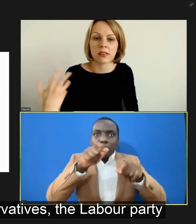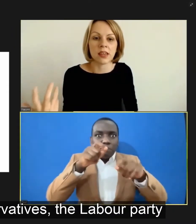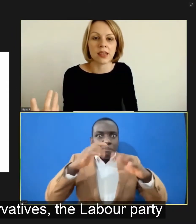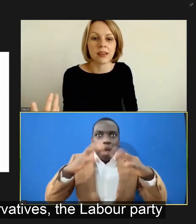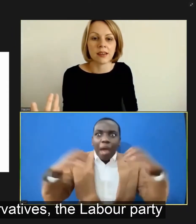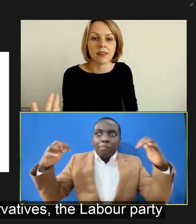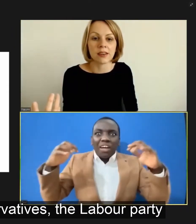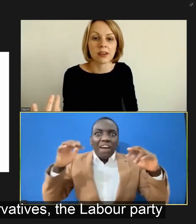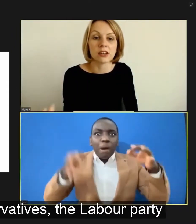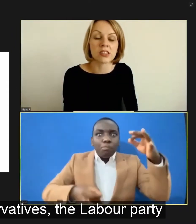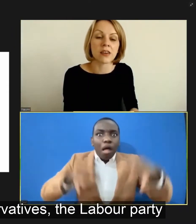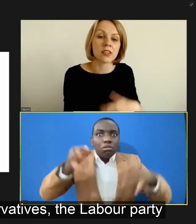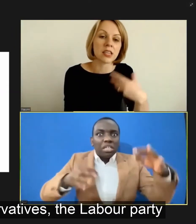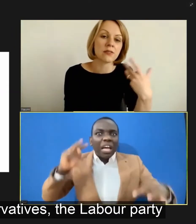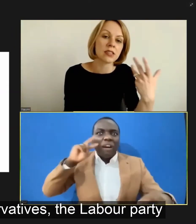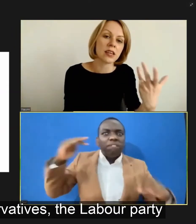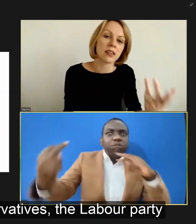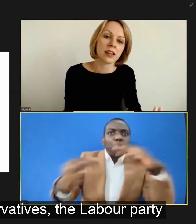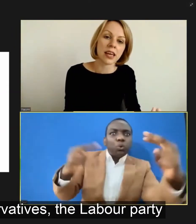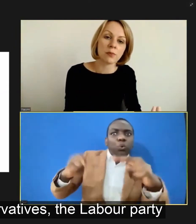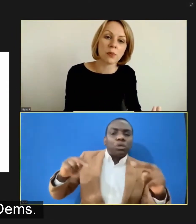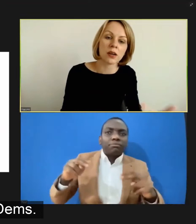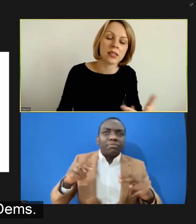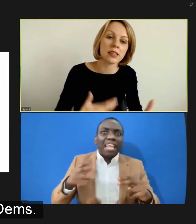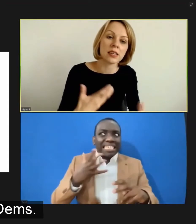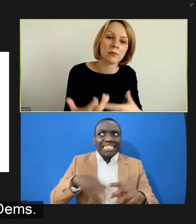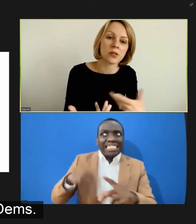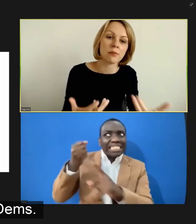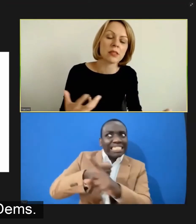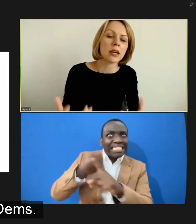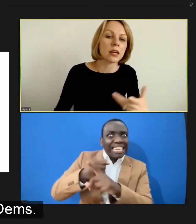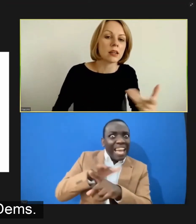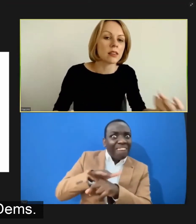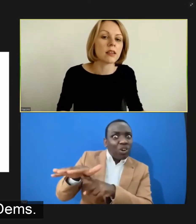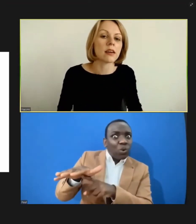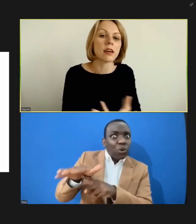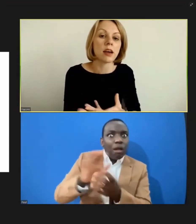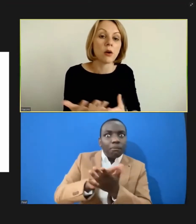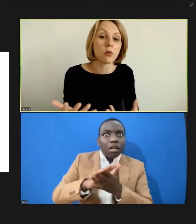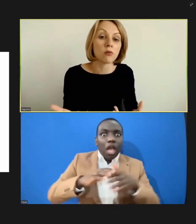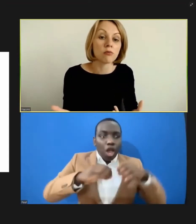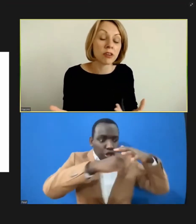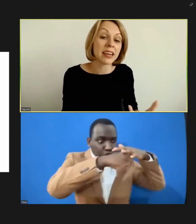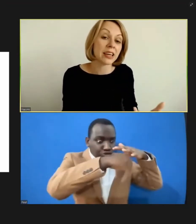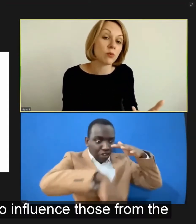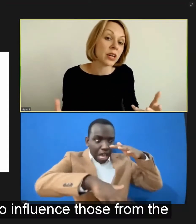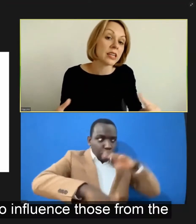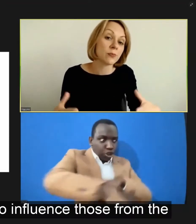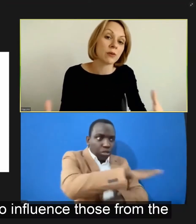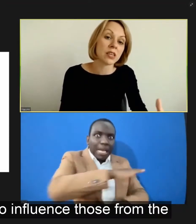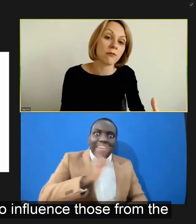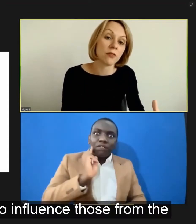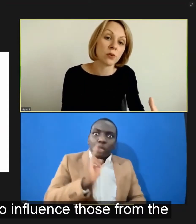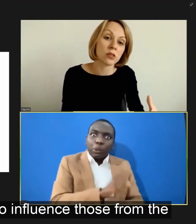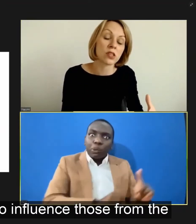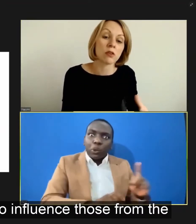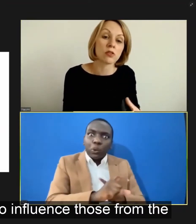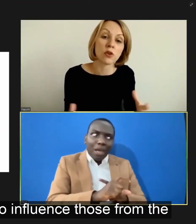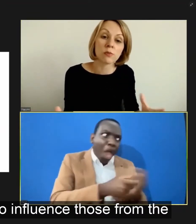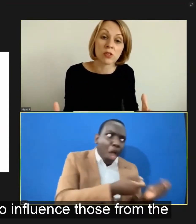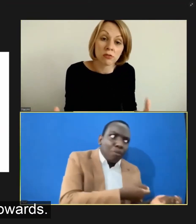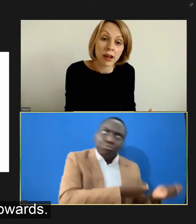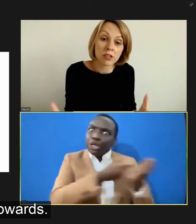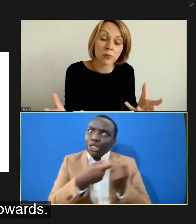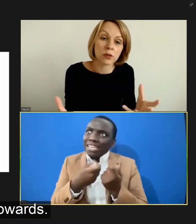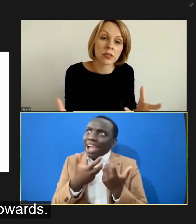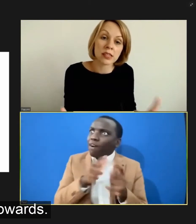the Conservatives, the Labour Party, the Lib Dems. Really, we need to be able to influence those from the